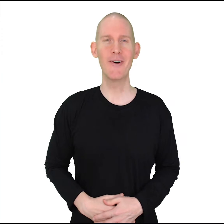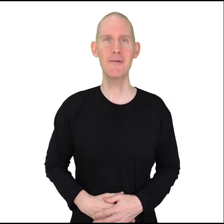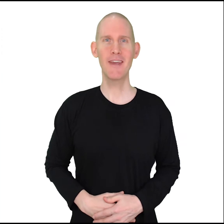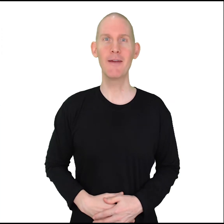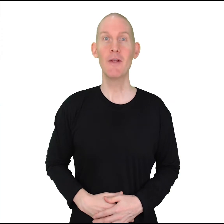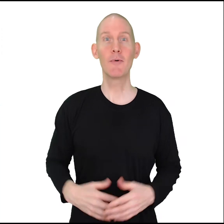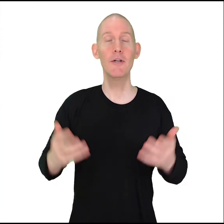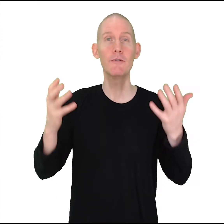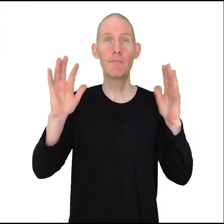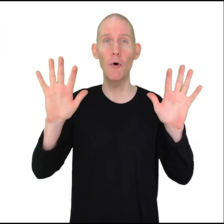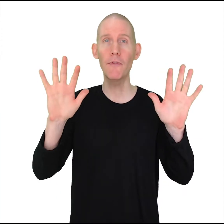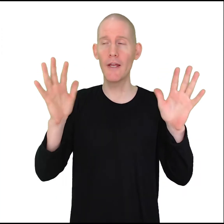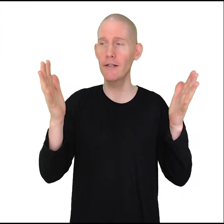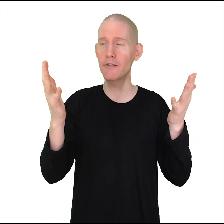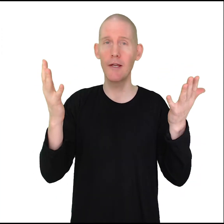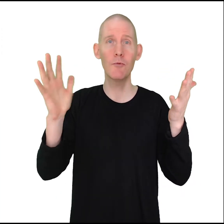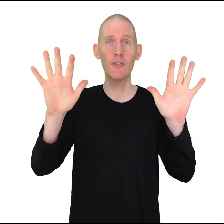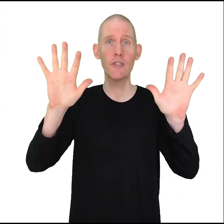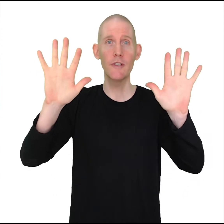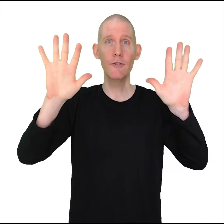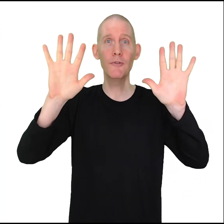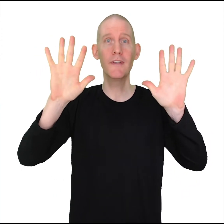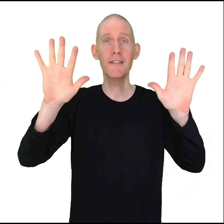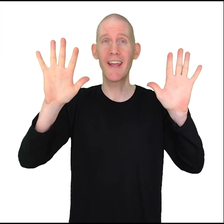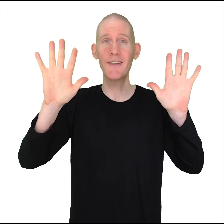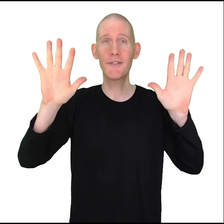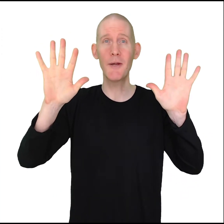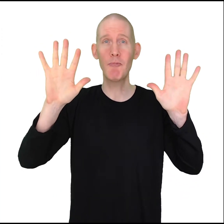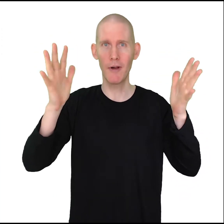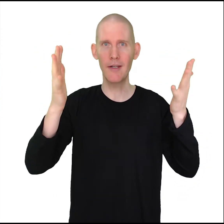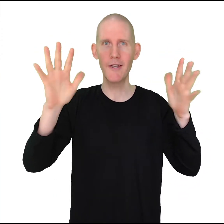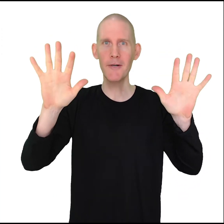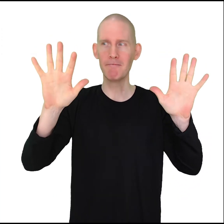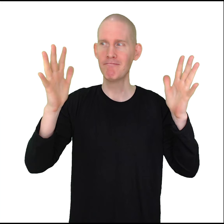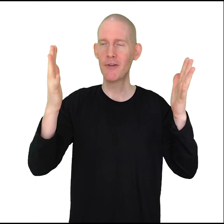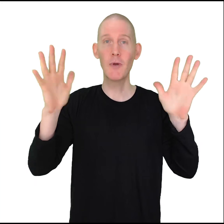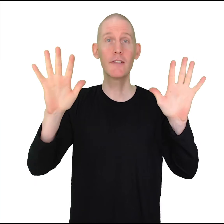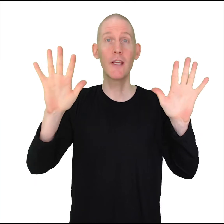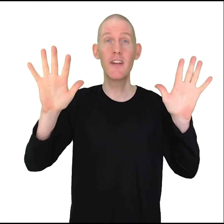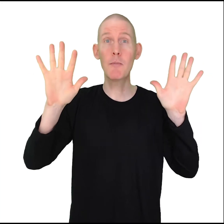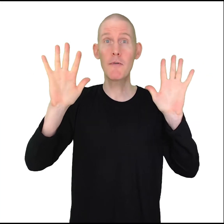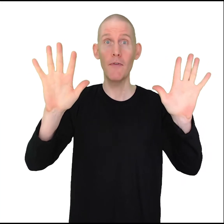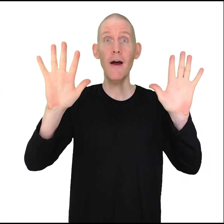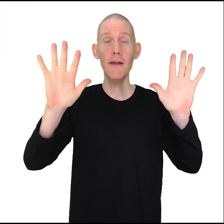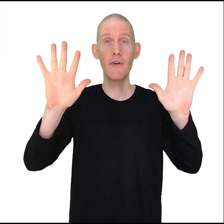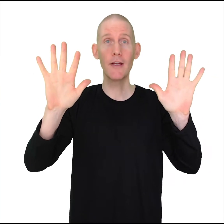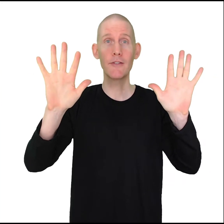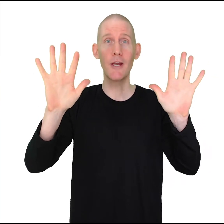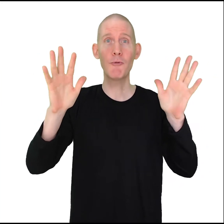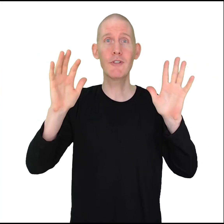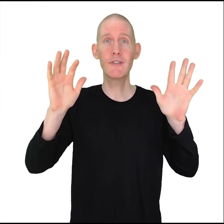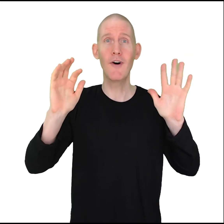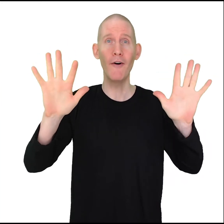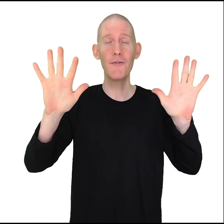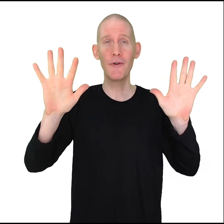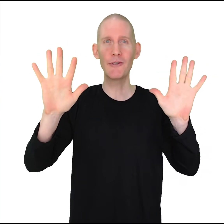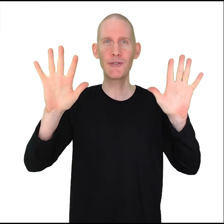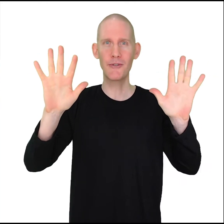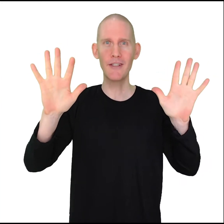Okay, we're going to use both hands, and we're just going to use this hand shape right here. We could say the number 5 hand shape, or just all the fingers stretched